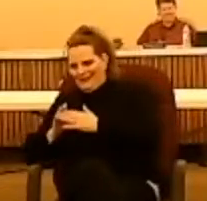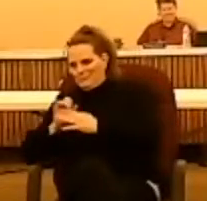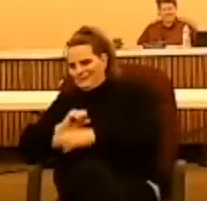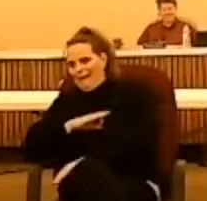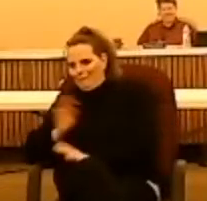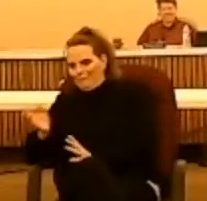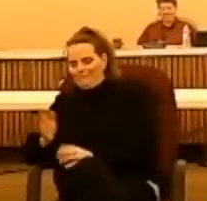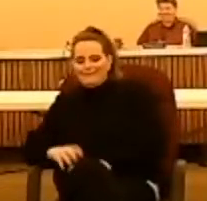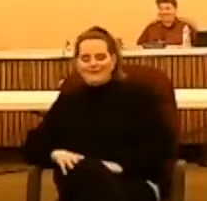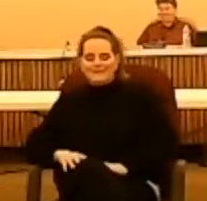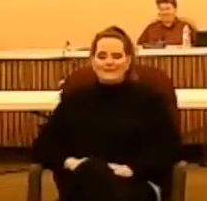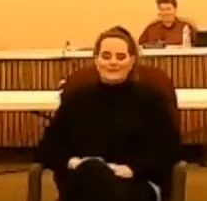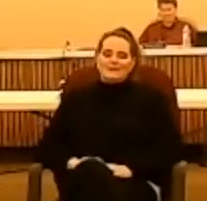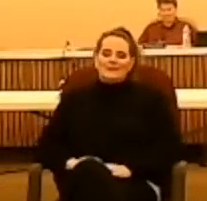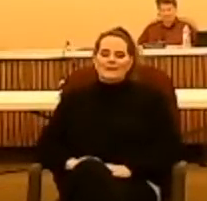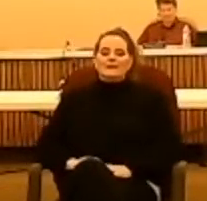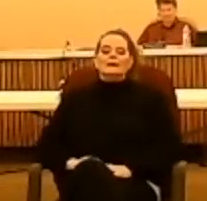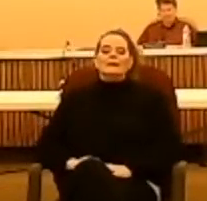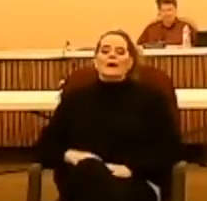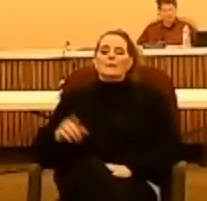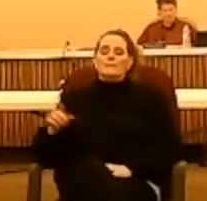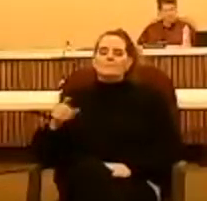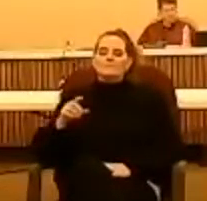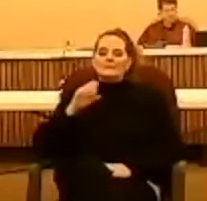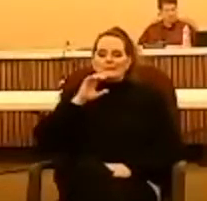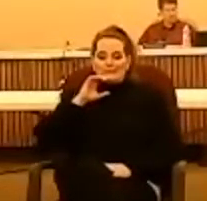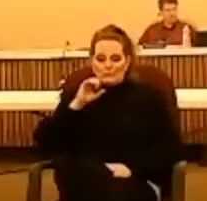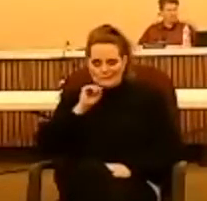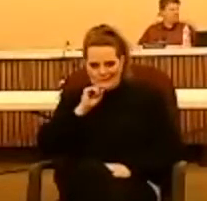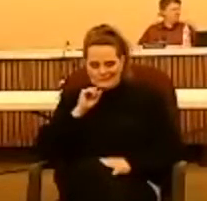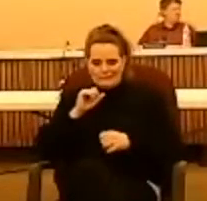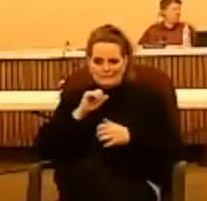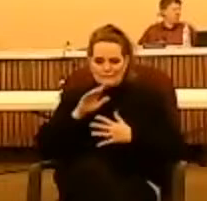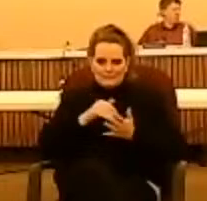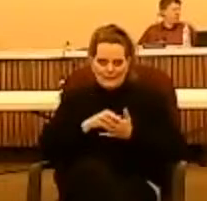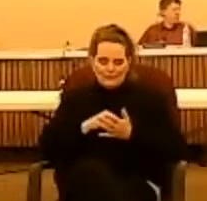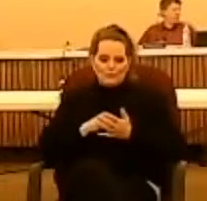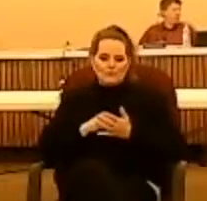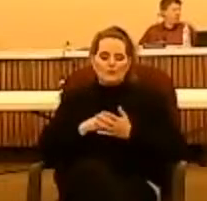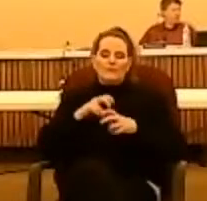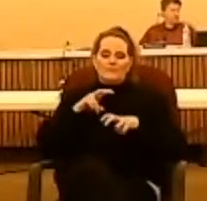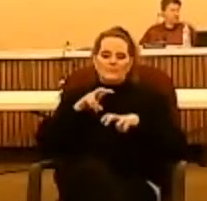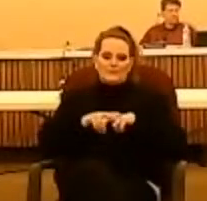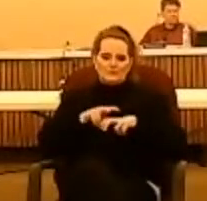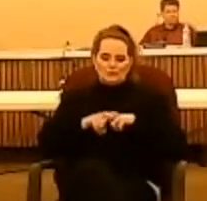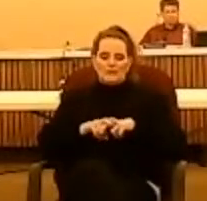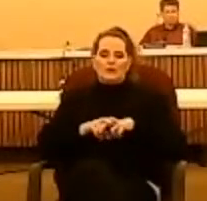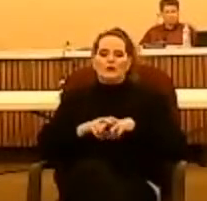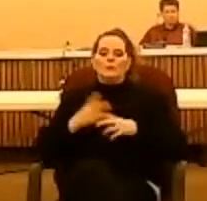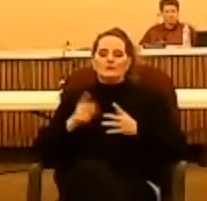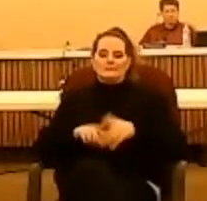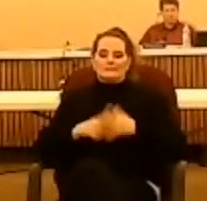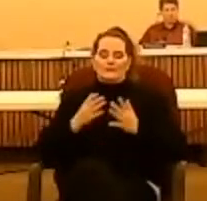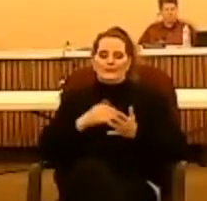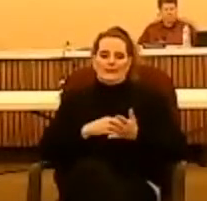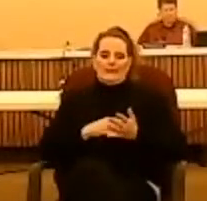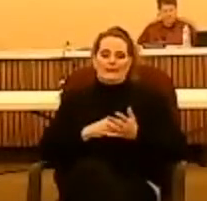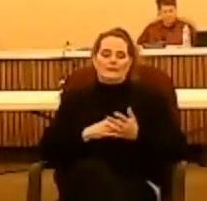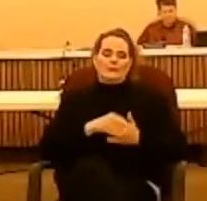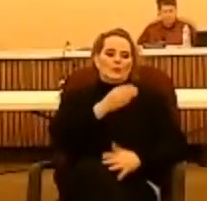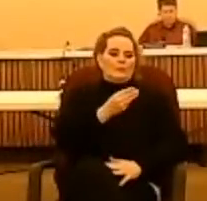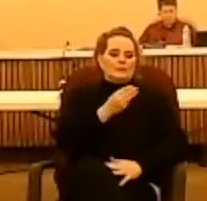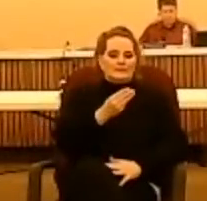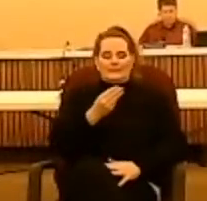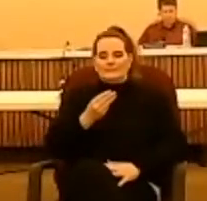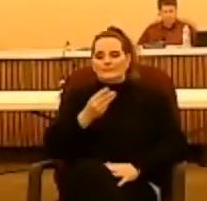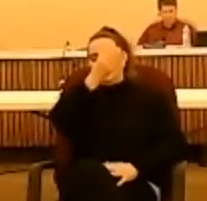At the senior center, the senior chair exercise will resume on Monday and Wednesdays, 10 to 10:45,